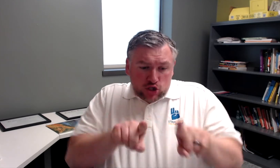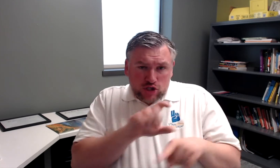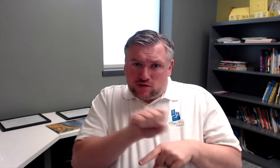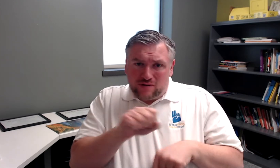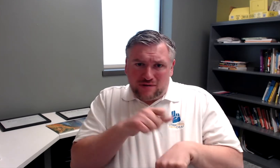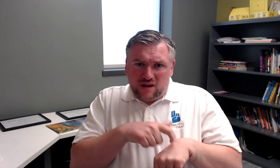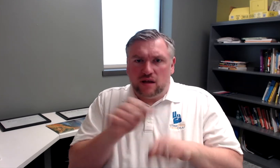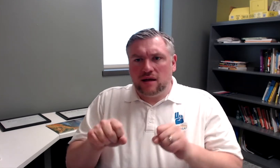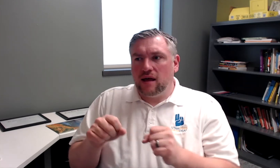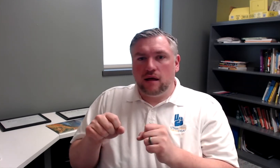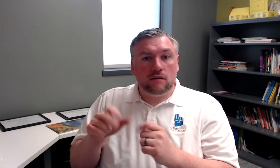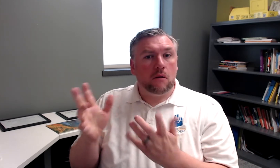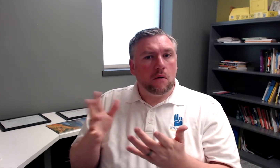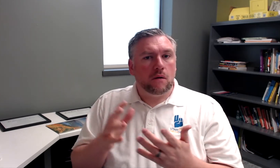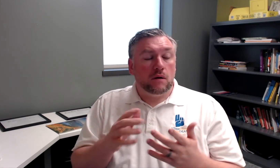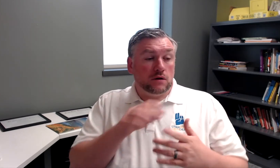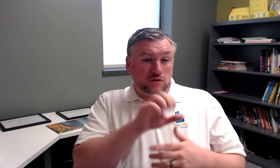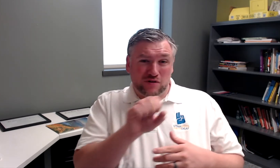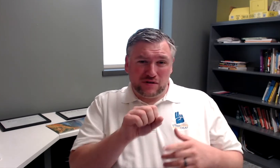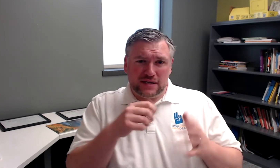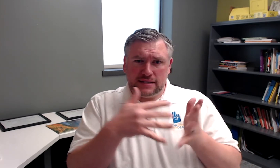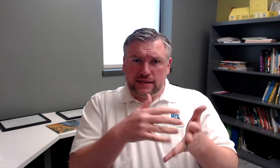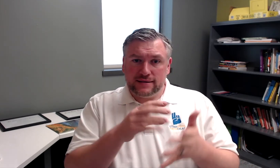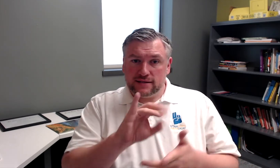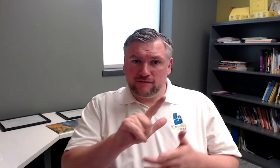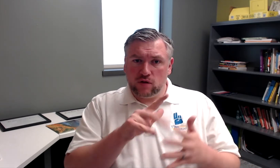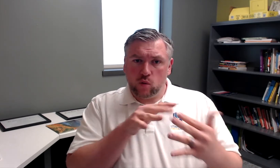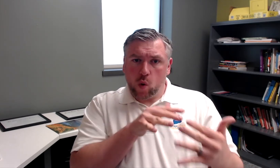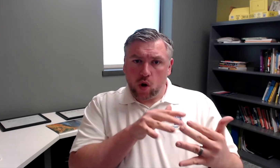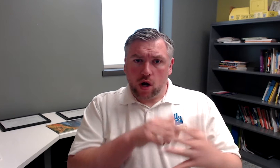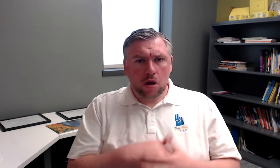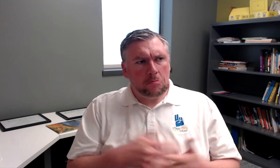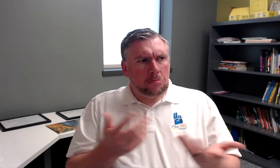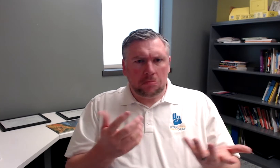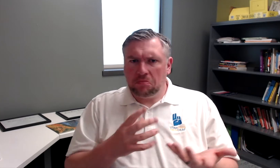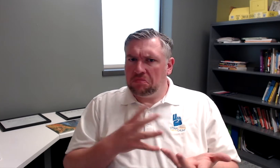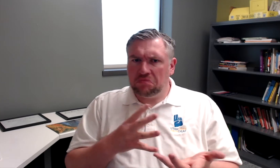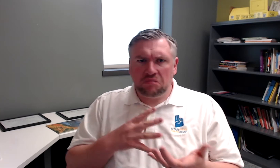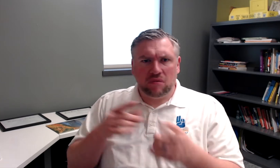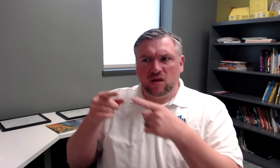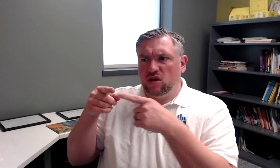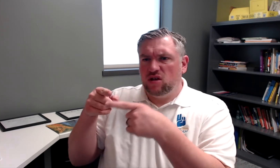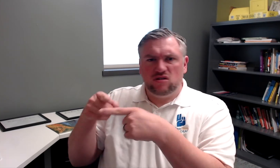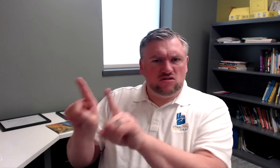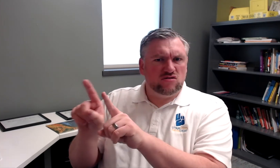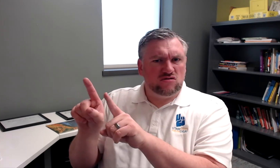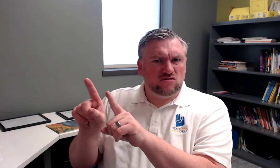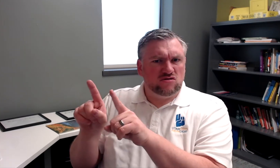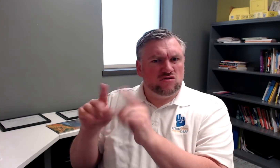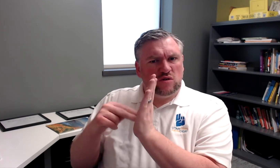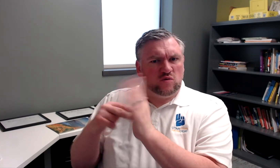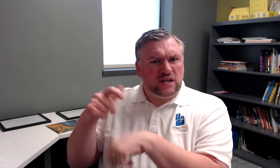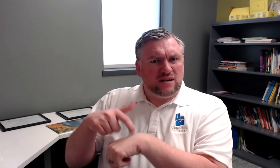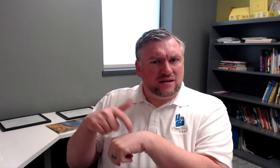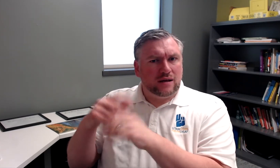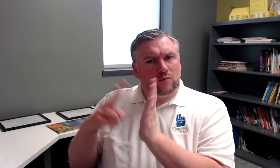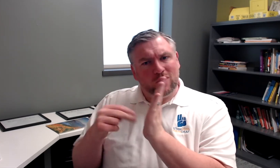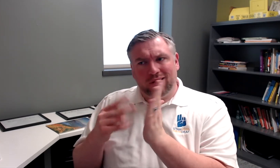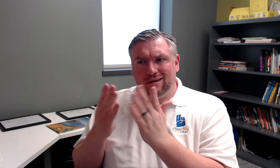things you can make. Now, I don't mean just during social studies time. Maybe if you're studying like the Civil War during social studies, in